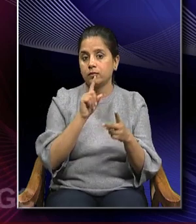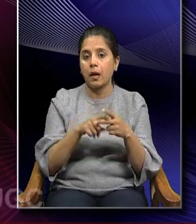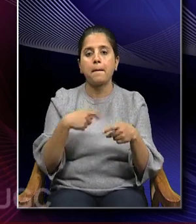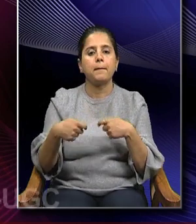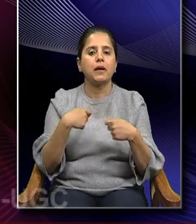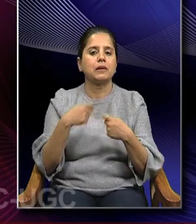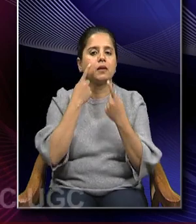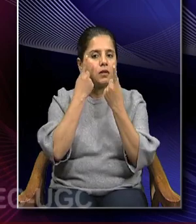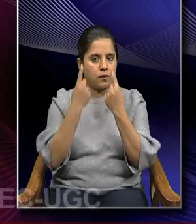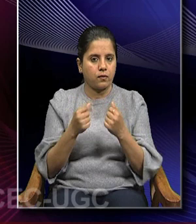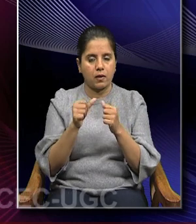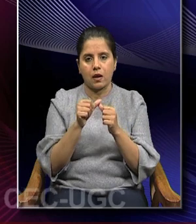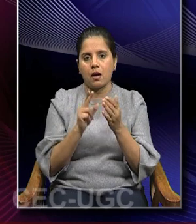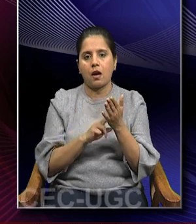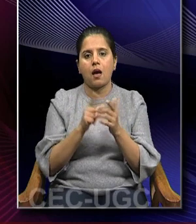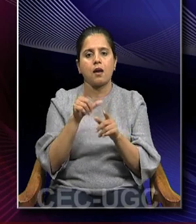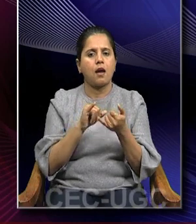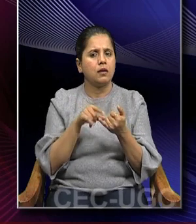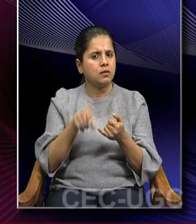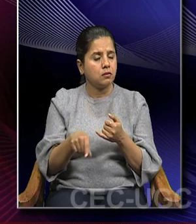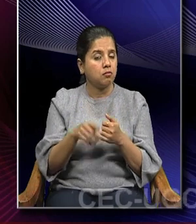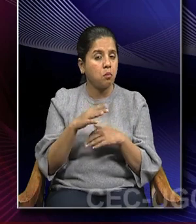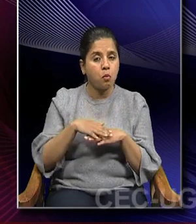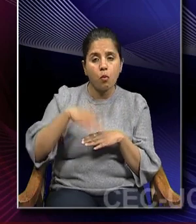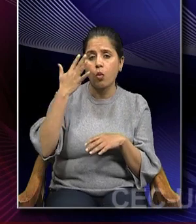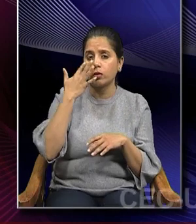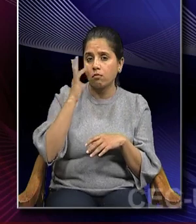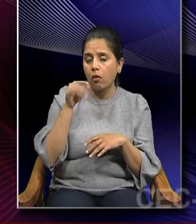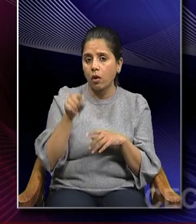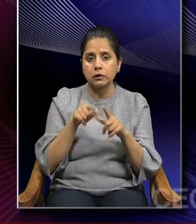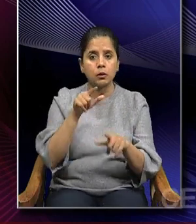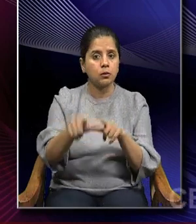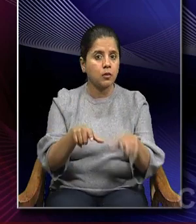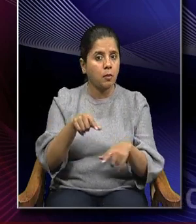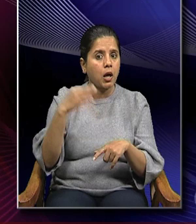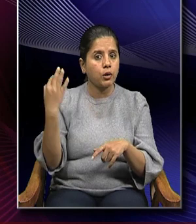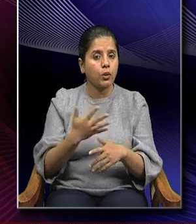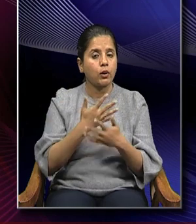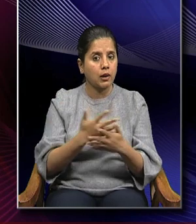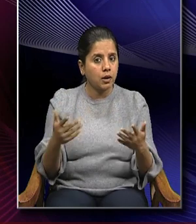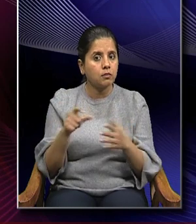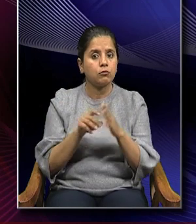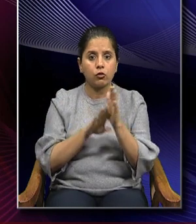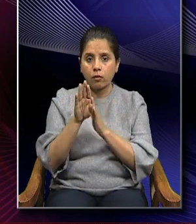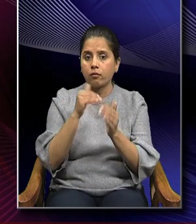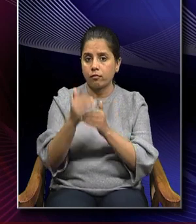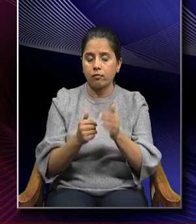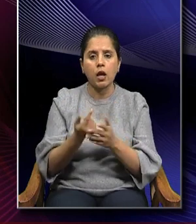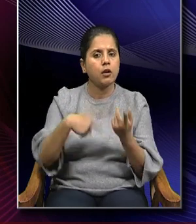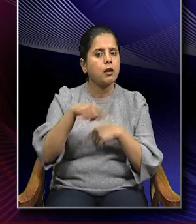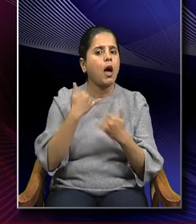analysis. Now, this is one of the most important step of the new product development process. Here what we